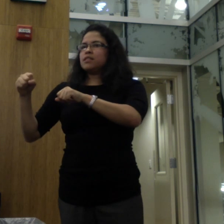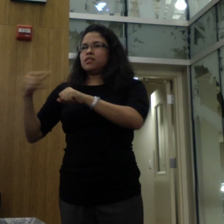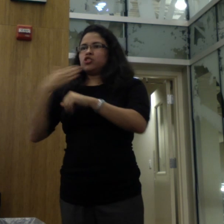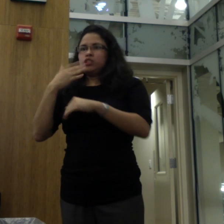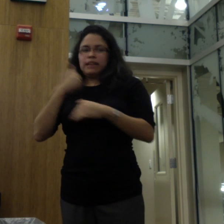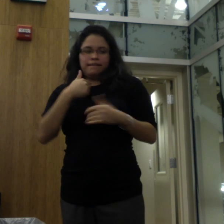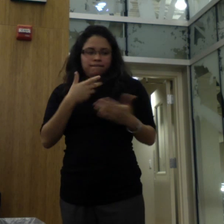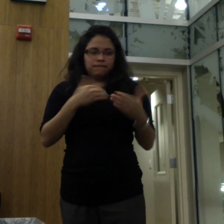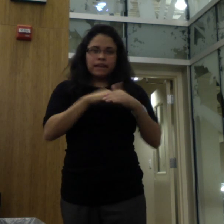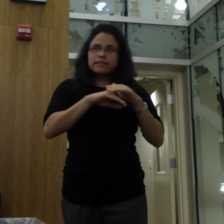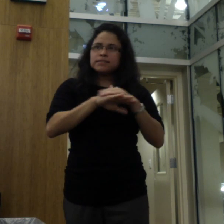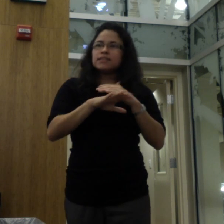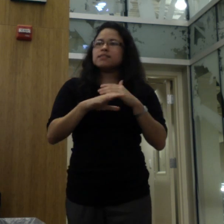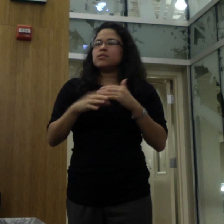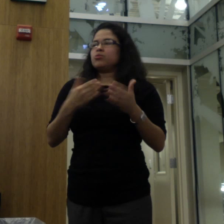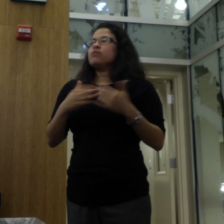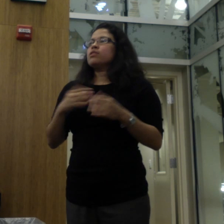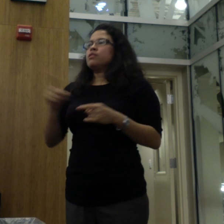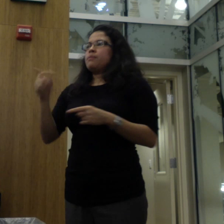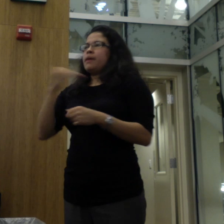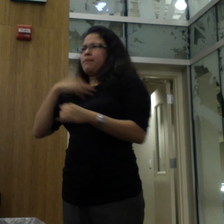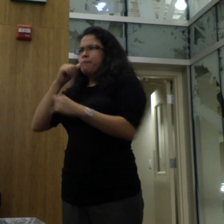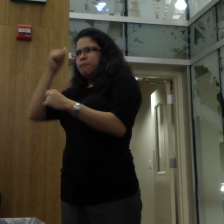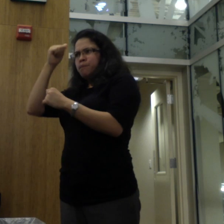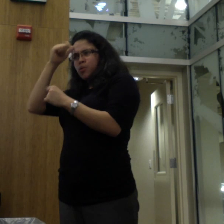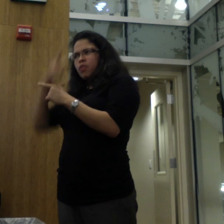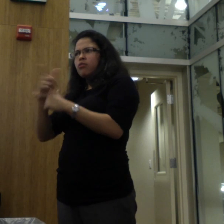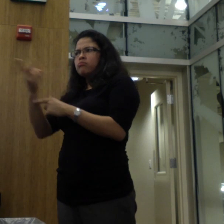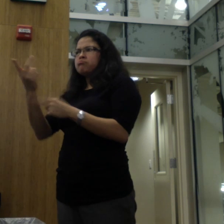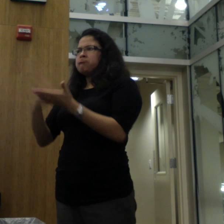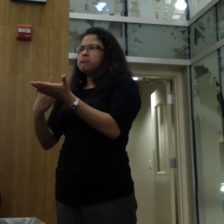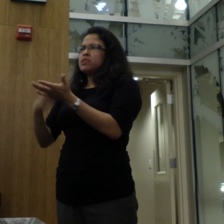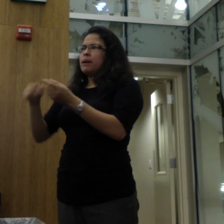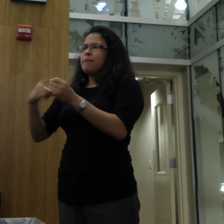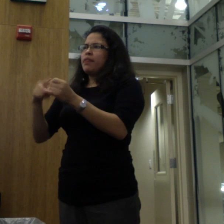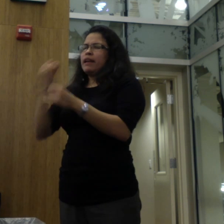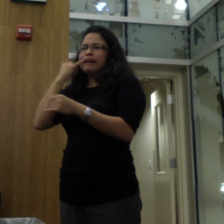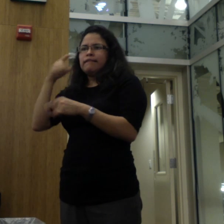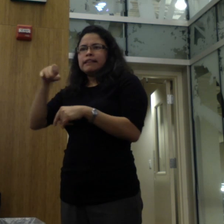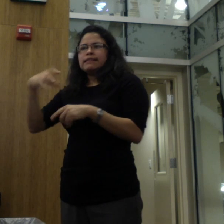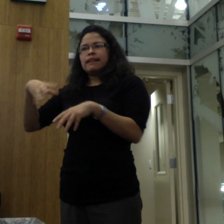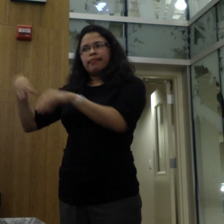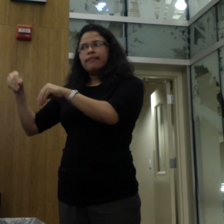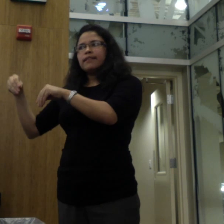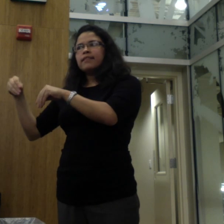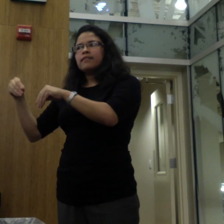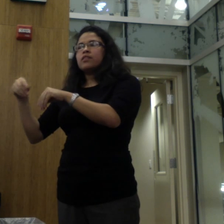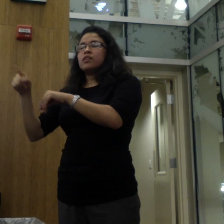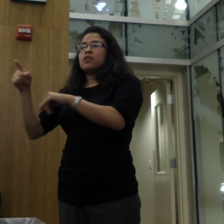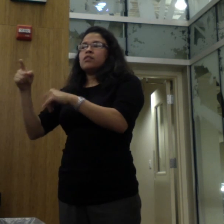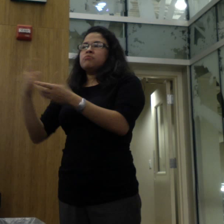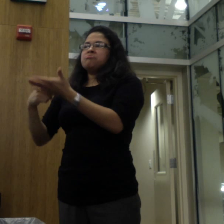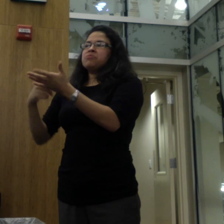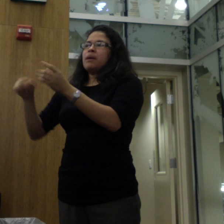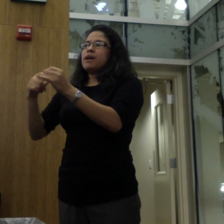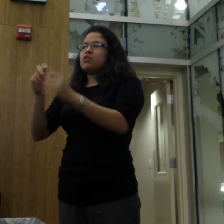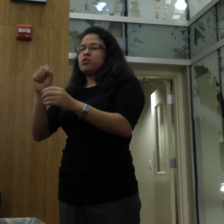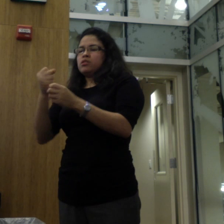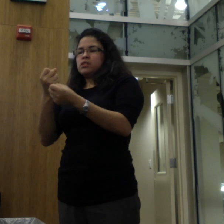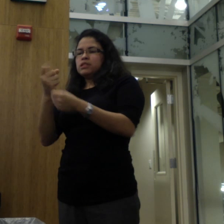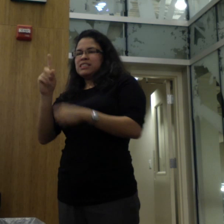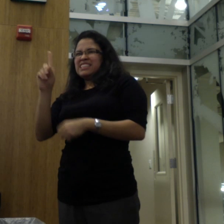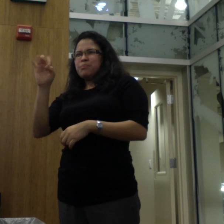brother. I was just recently out of town, and I was told, we were talking about safety deposit deposit box and things like that from the bank, and how it's maybe